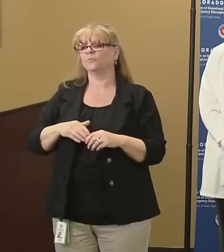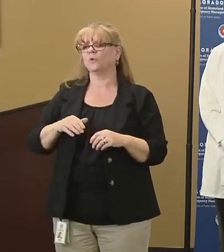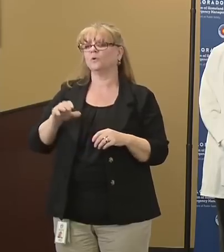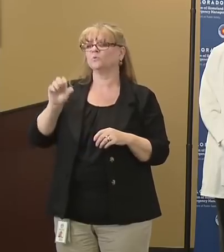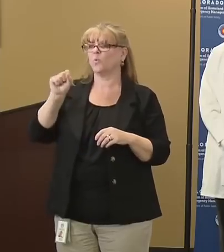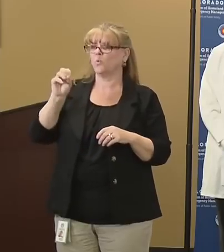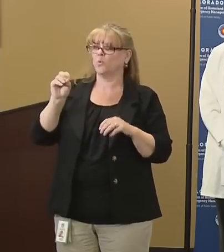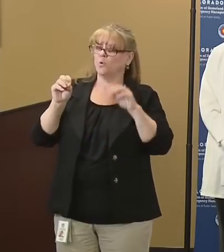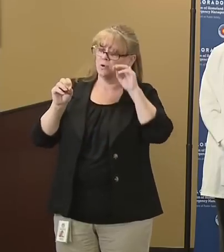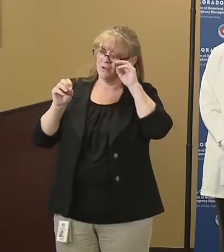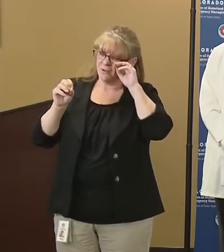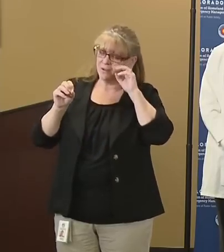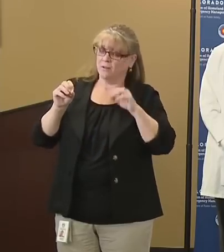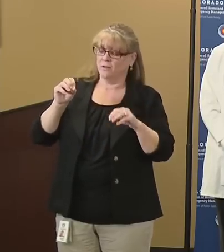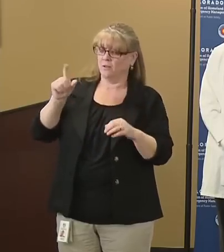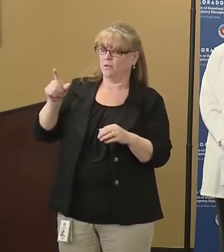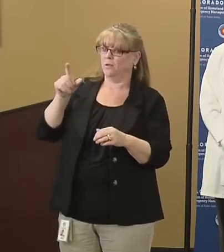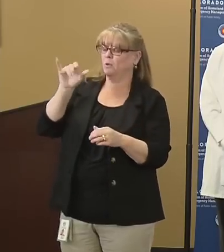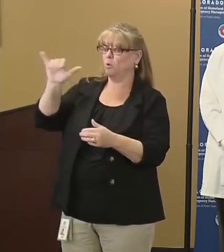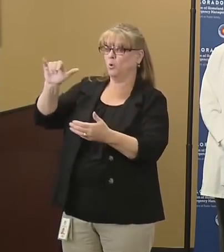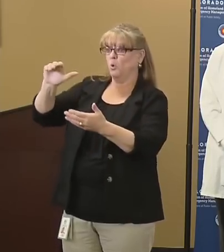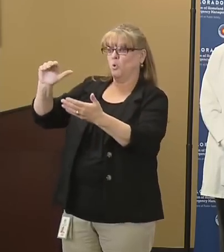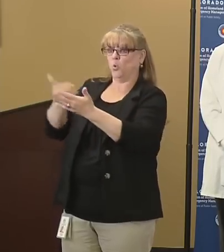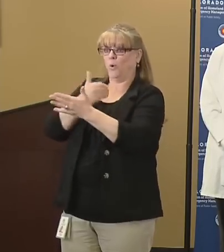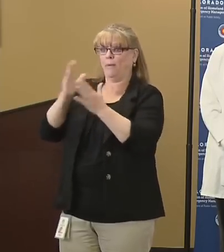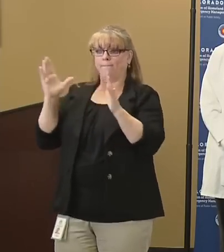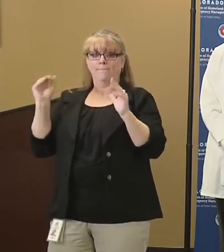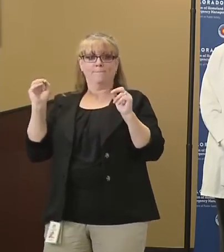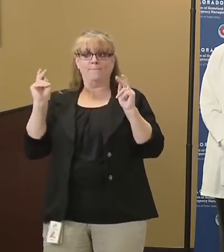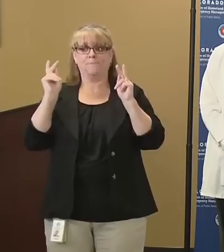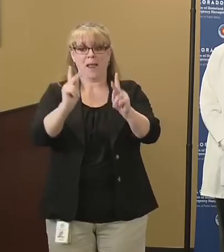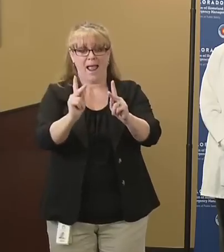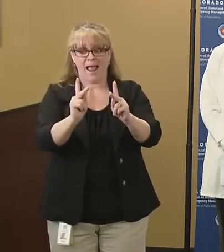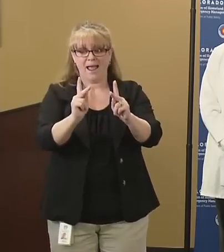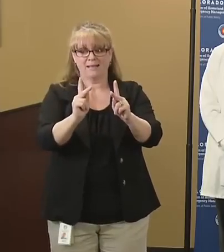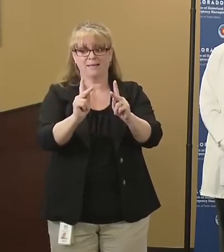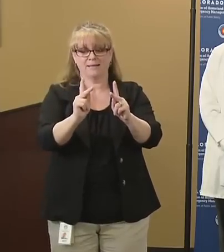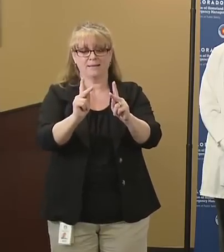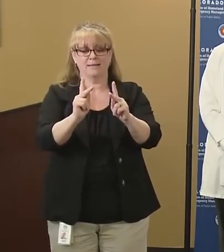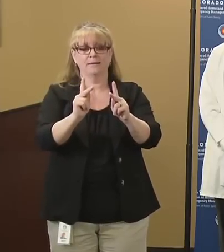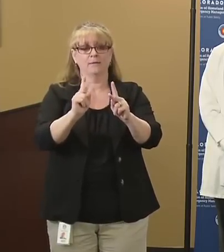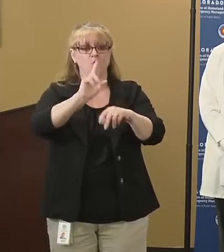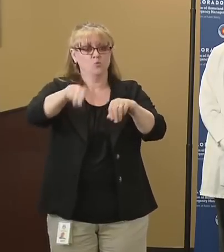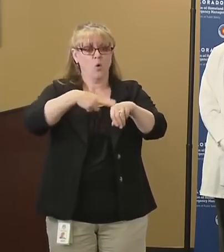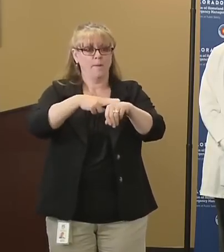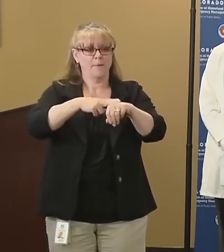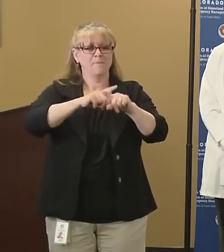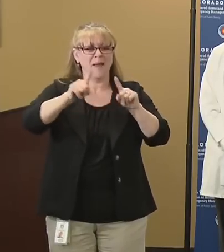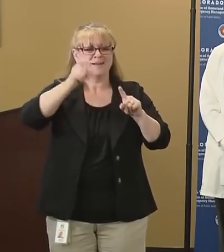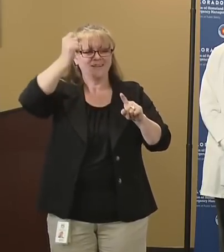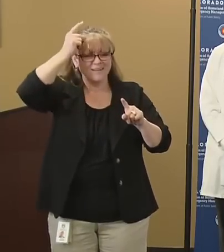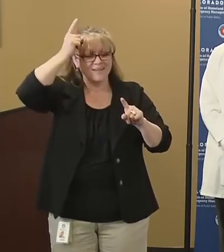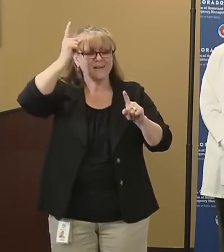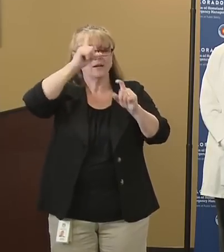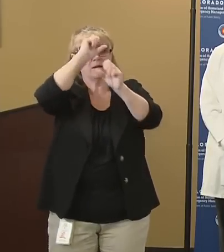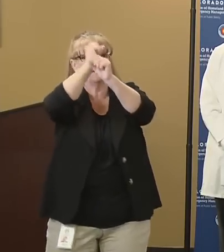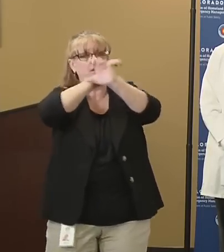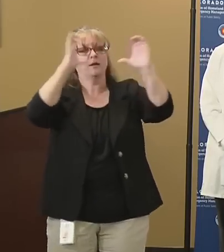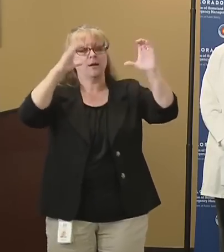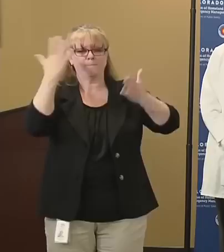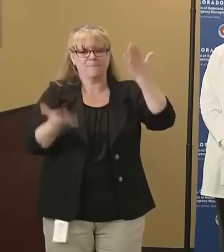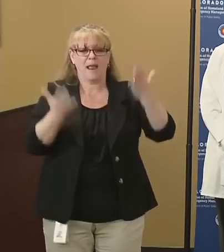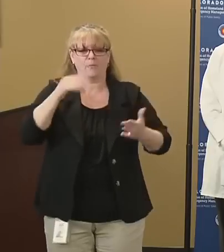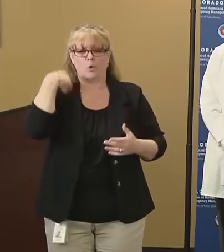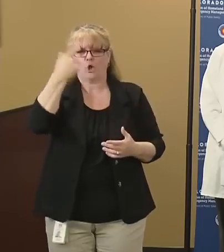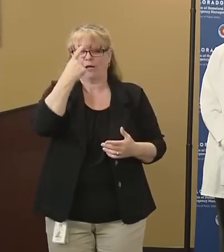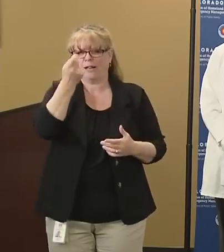look exactly as the old world. Of course, we're going to have to take additional precautions as people go back to work and as they are able to earn a paycheck as soon